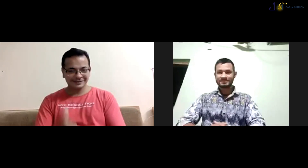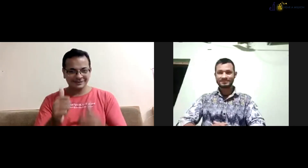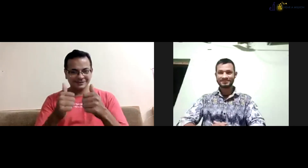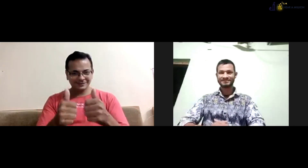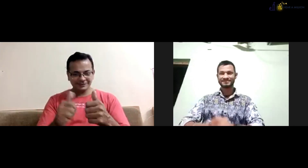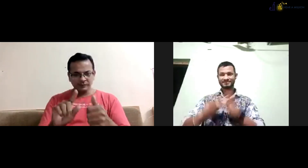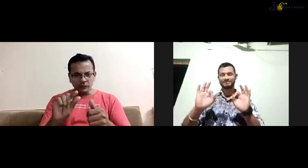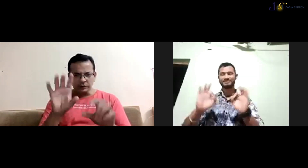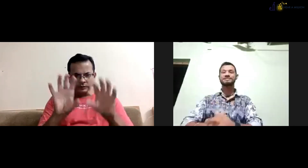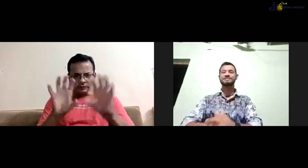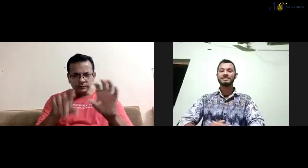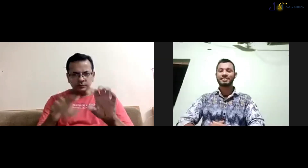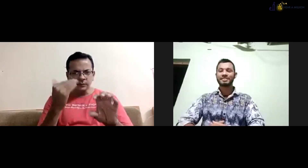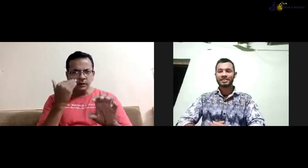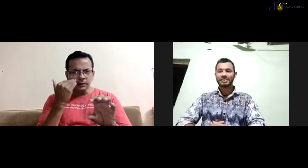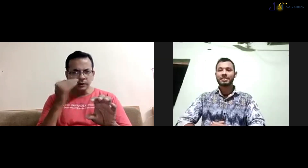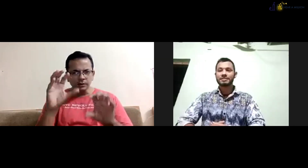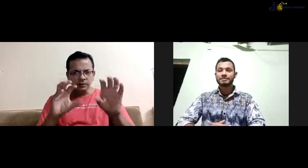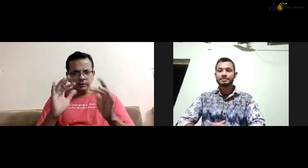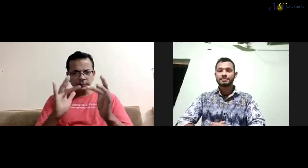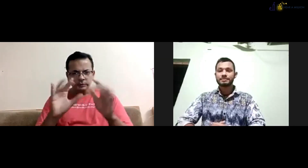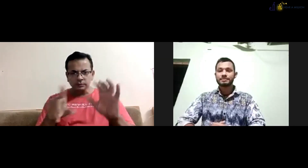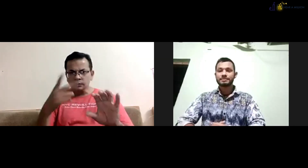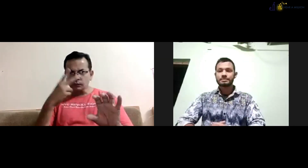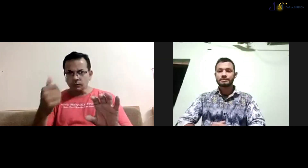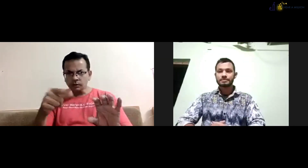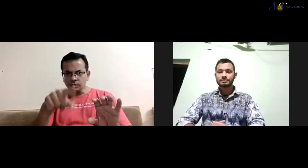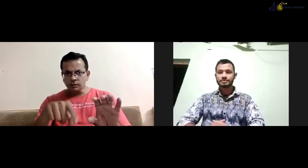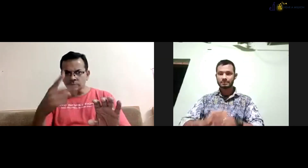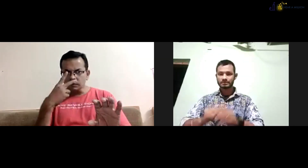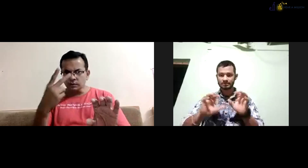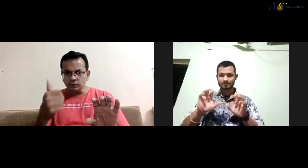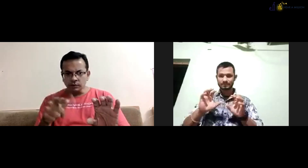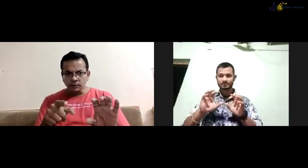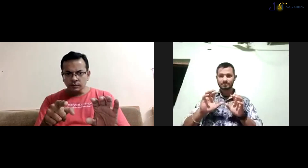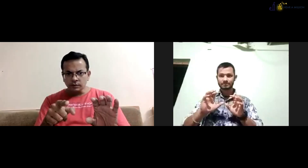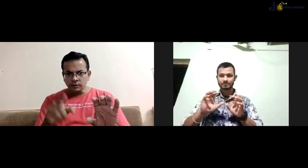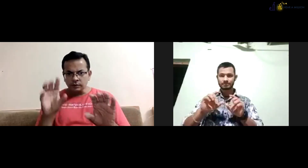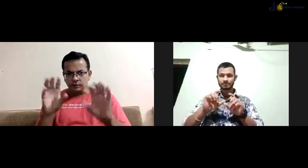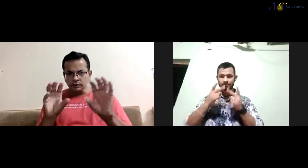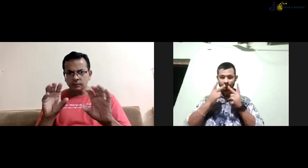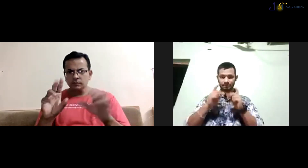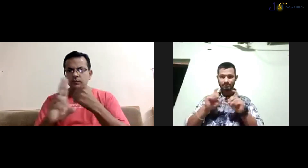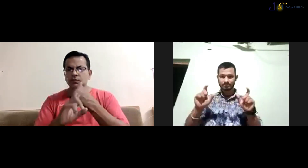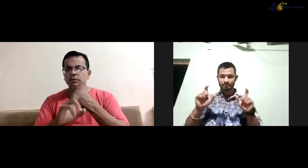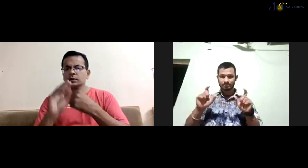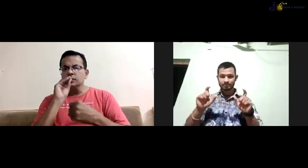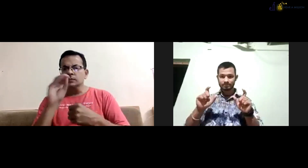right? Okay. Sorry, your video is lagging. Everyone can see him?